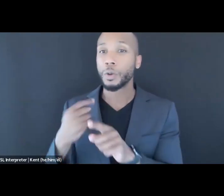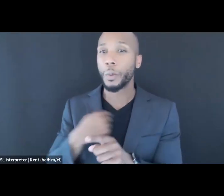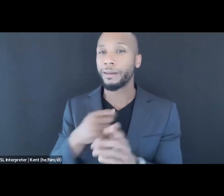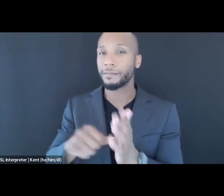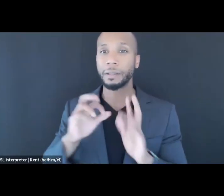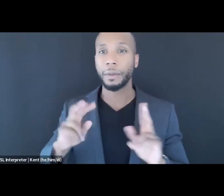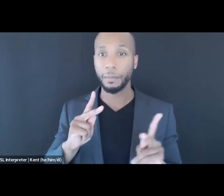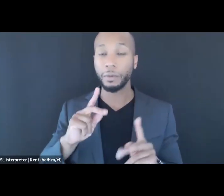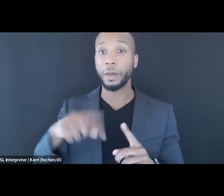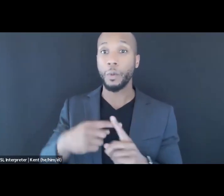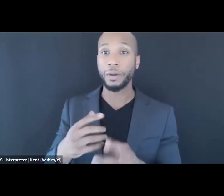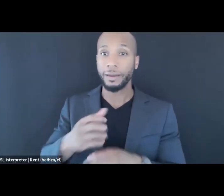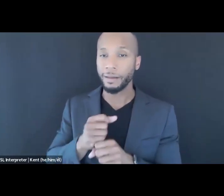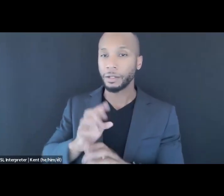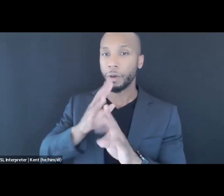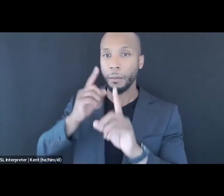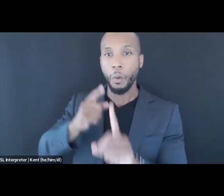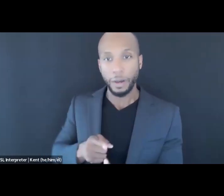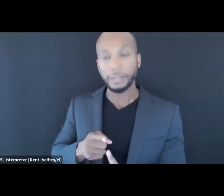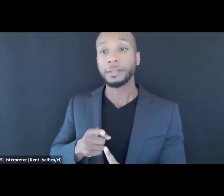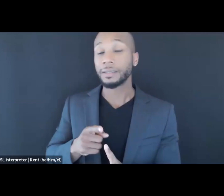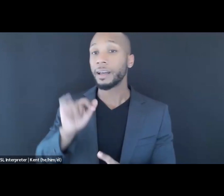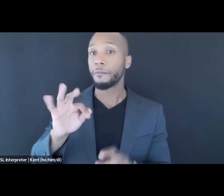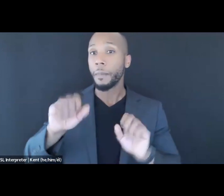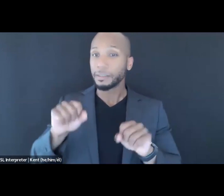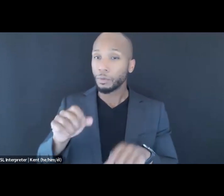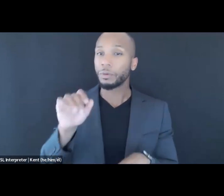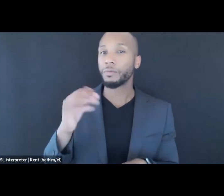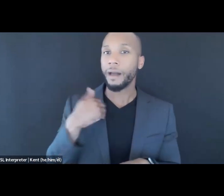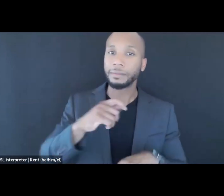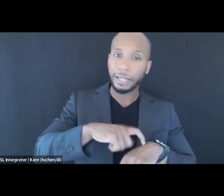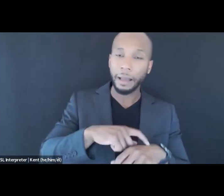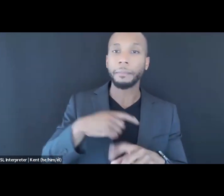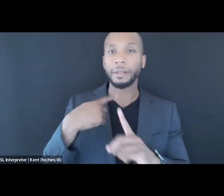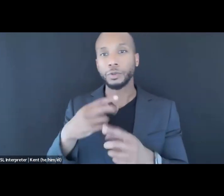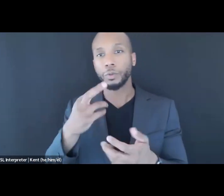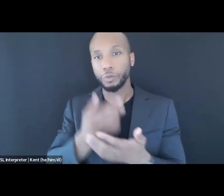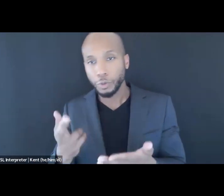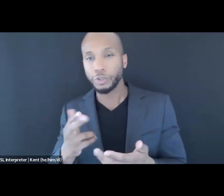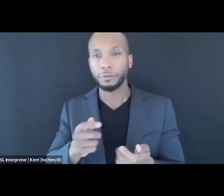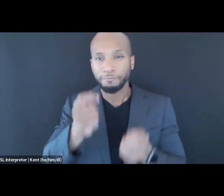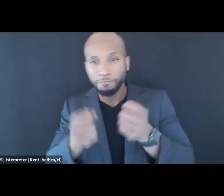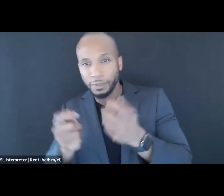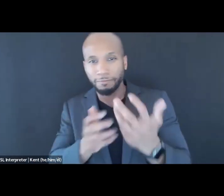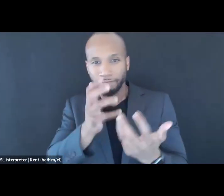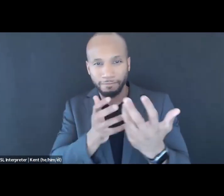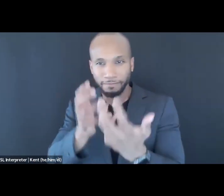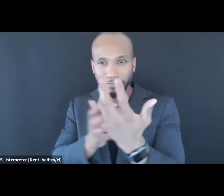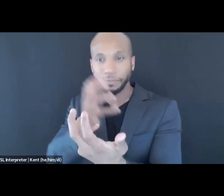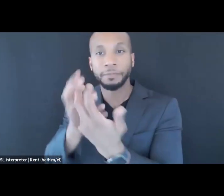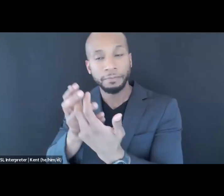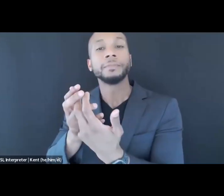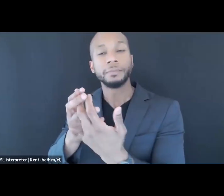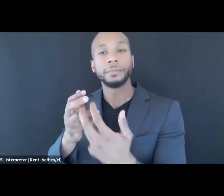folks that when you get talking points, to the extent possible, if you have time and resources, to adapt it and make sure your story